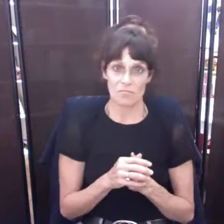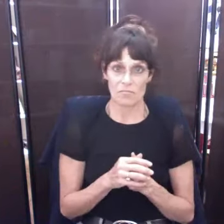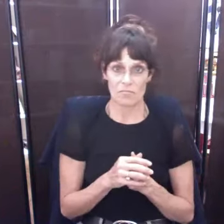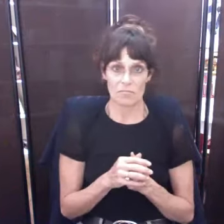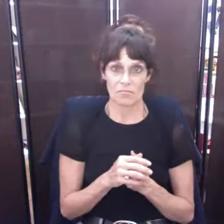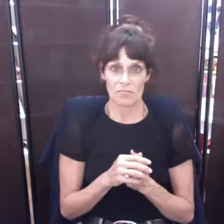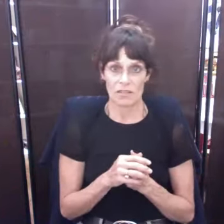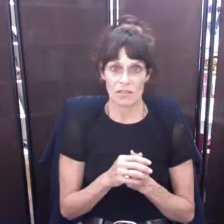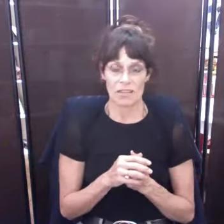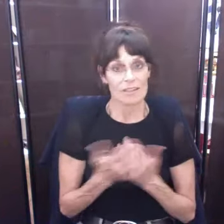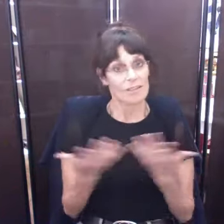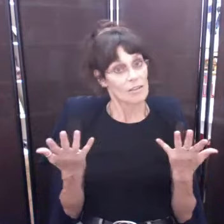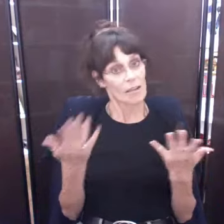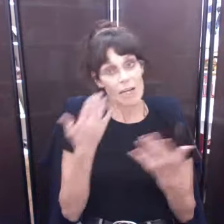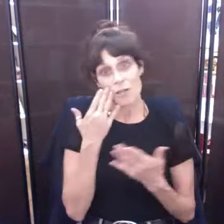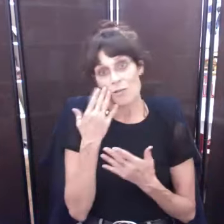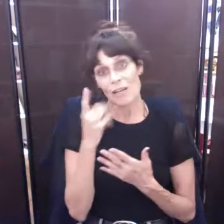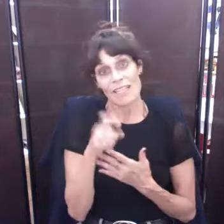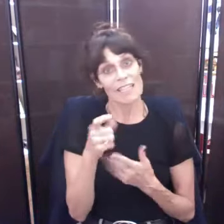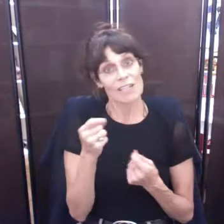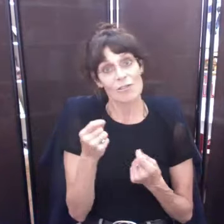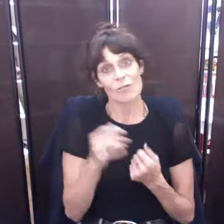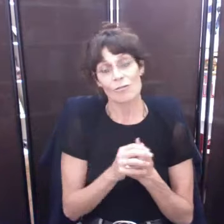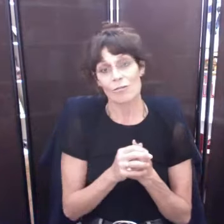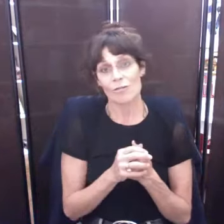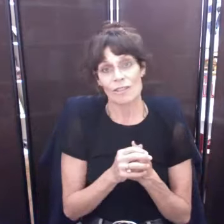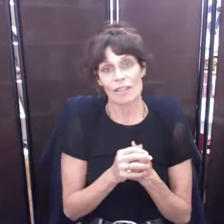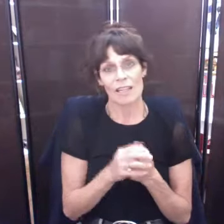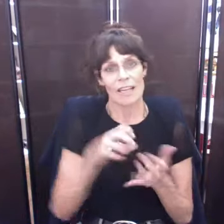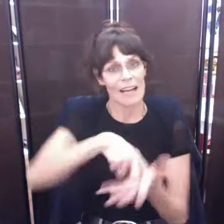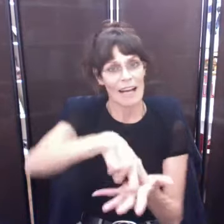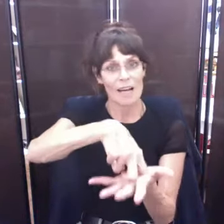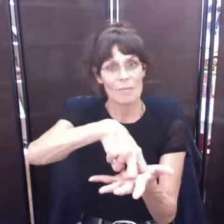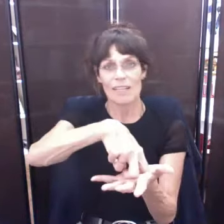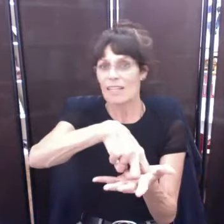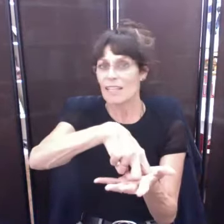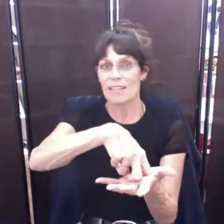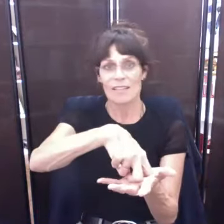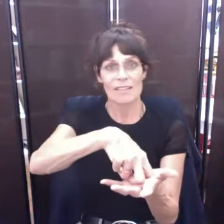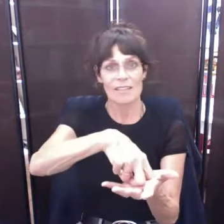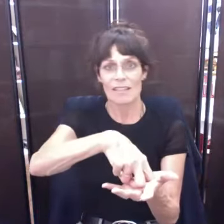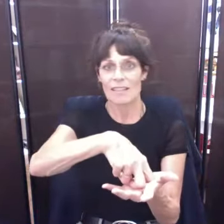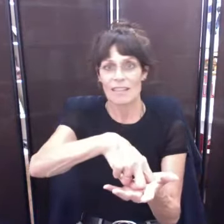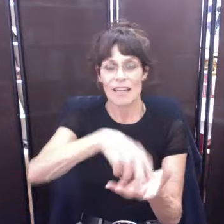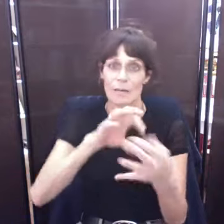And so I knew I had stuff to do. And I got on my knees, because I can't do it any other way but plugging in.